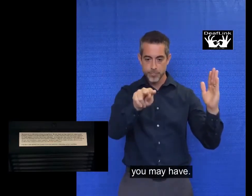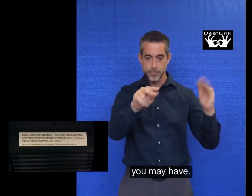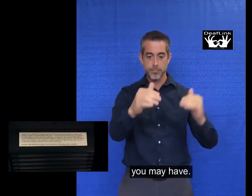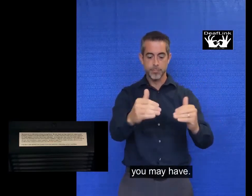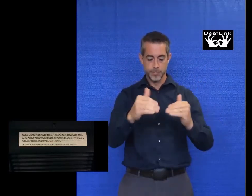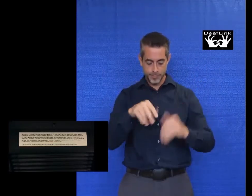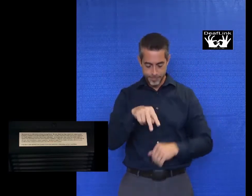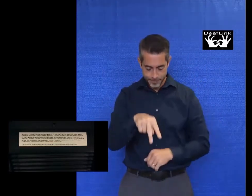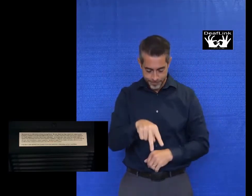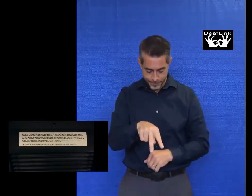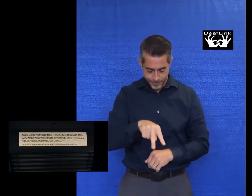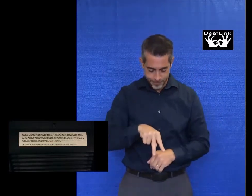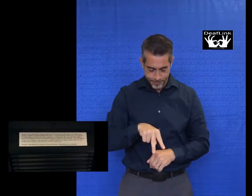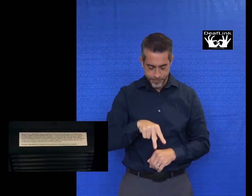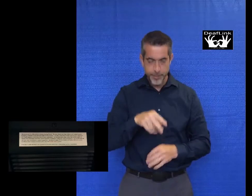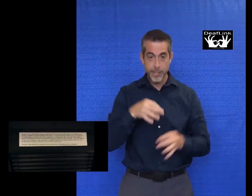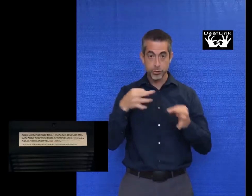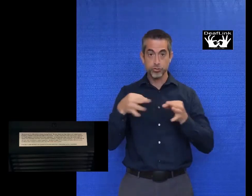may have.